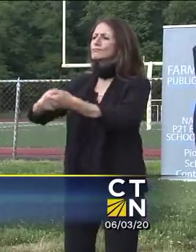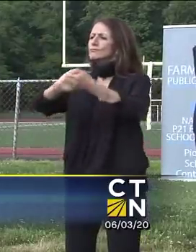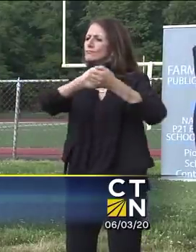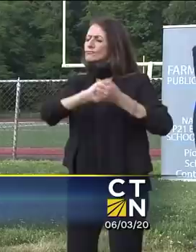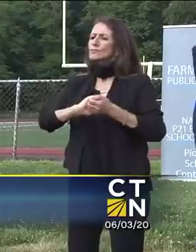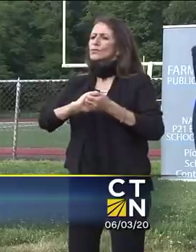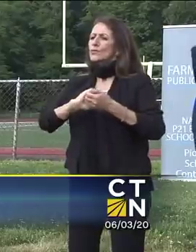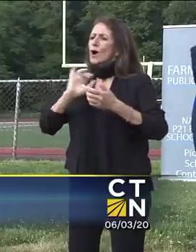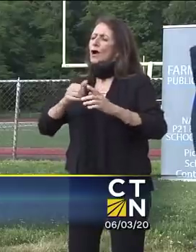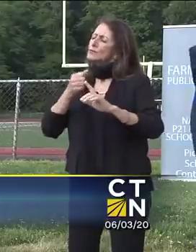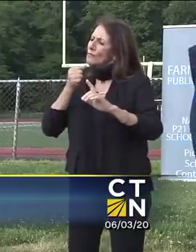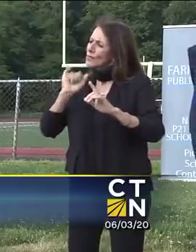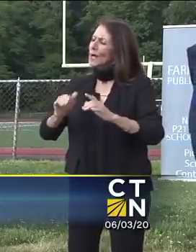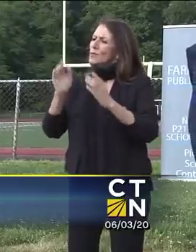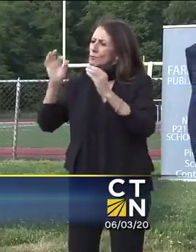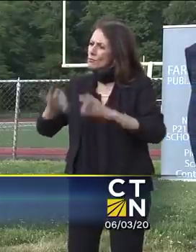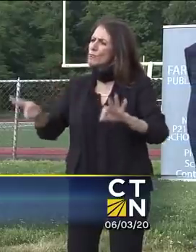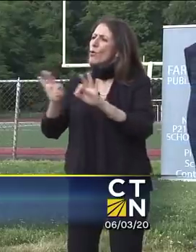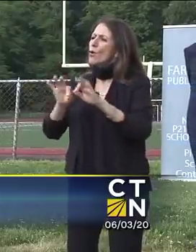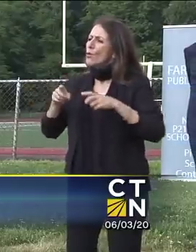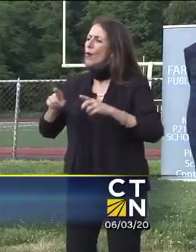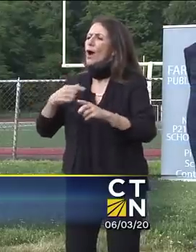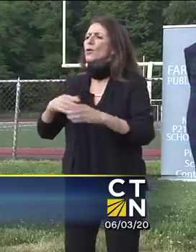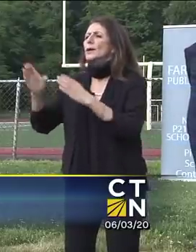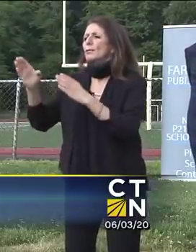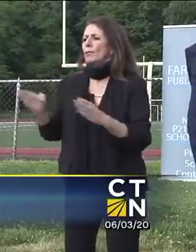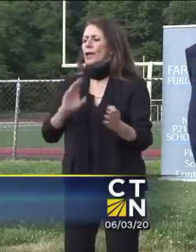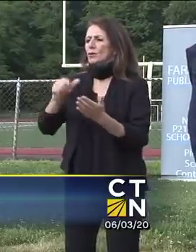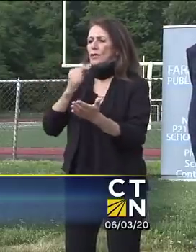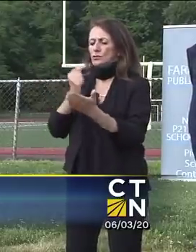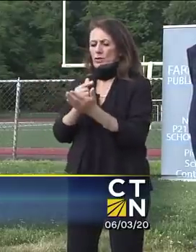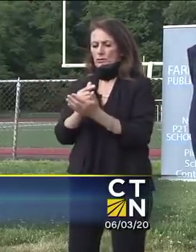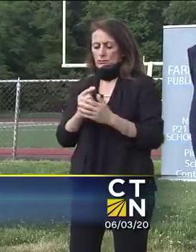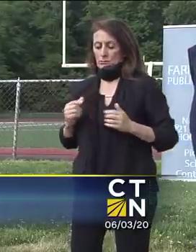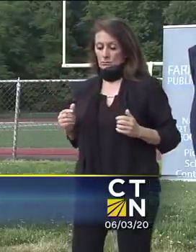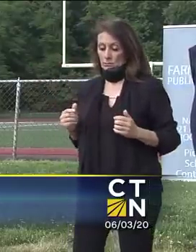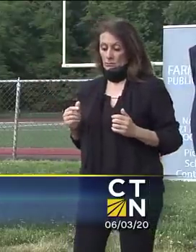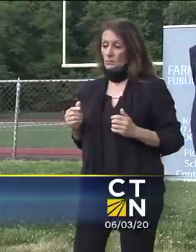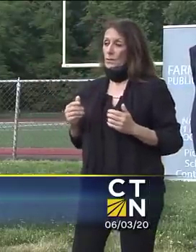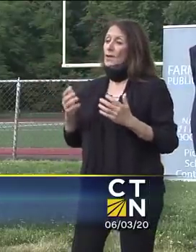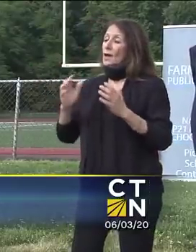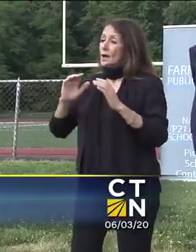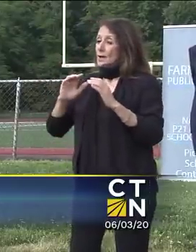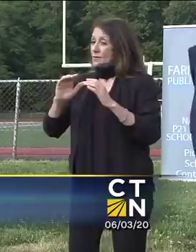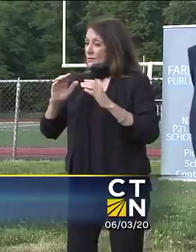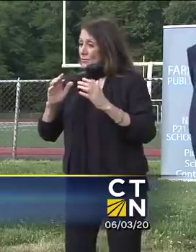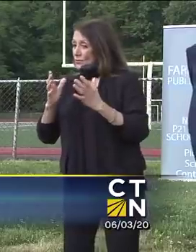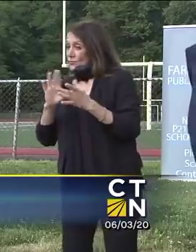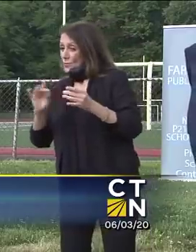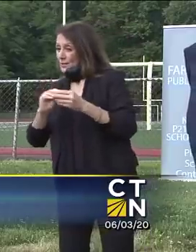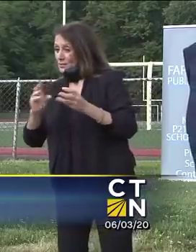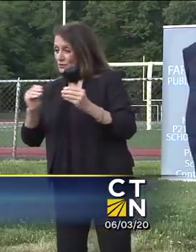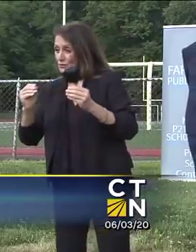that has been the case as we've planned graduation. First and foremost, I do want to begin by just saying a